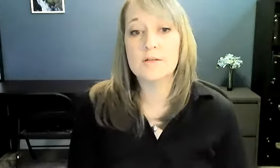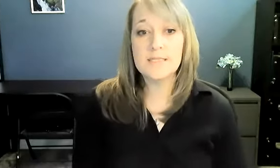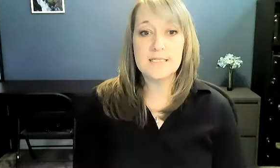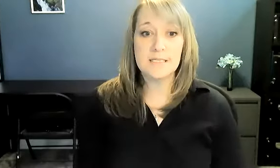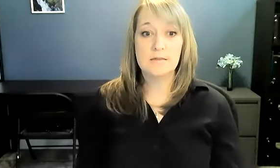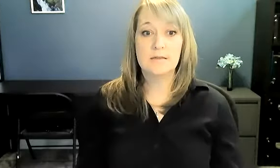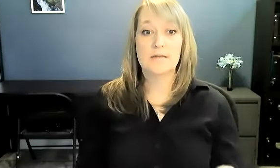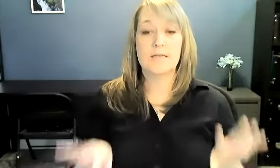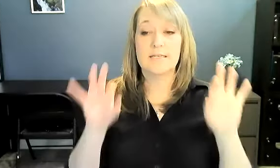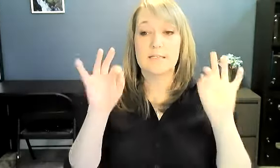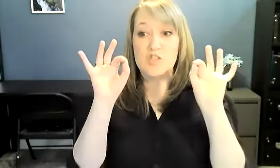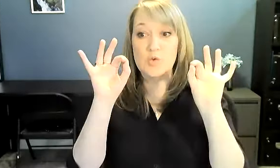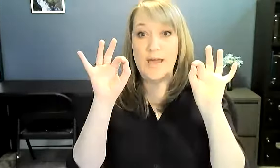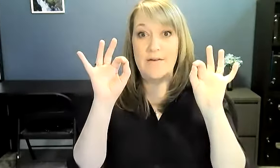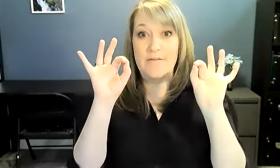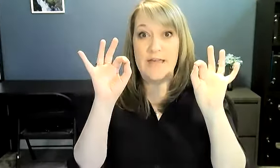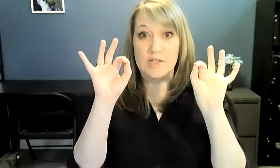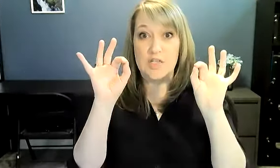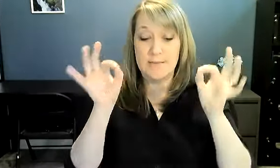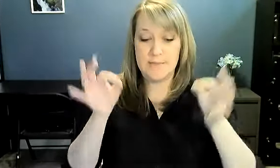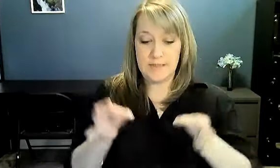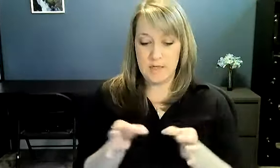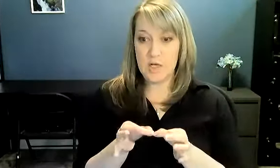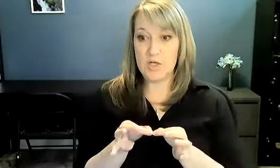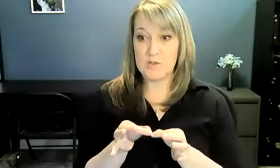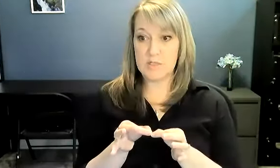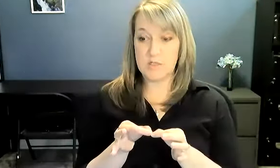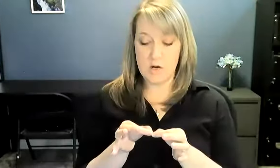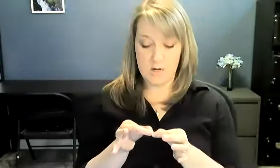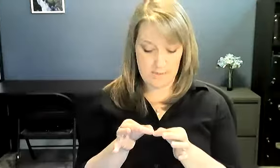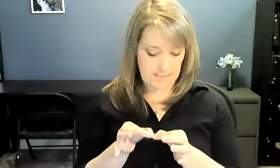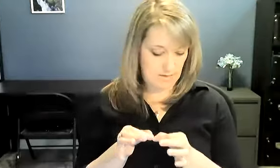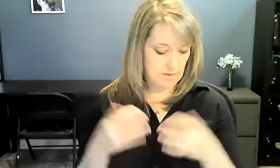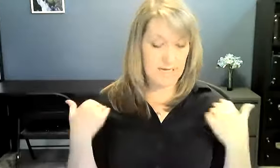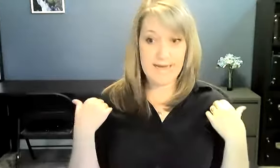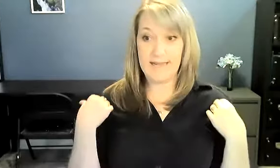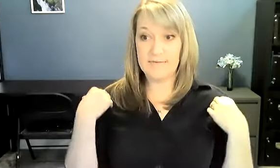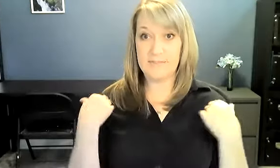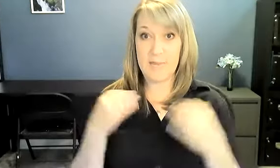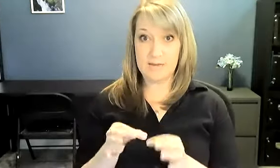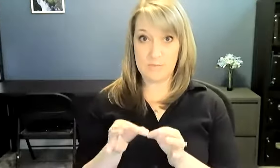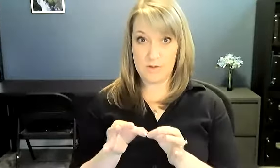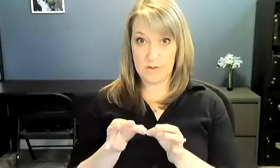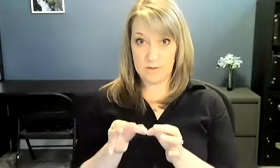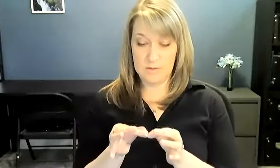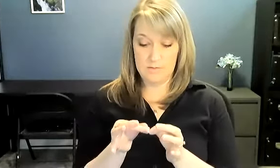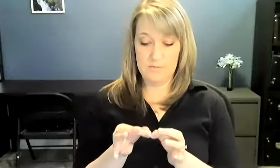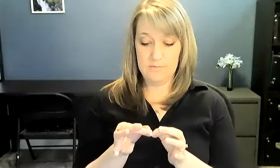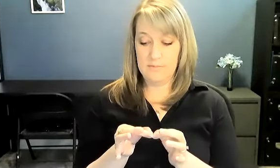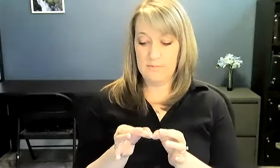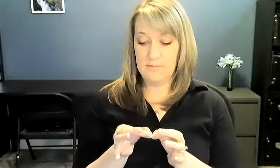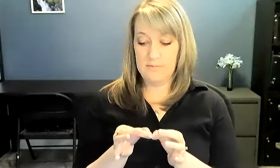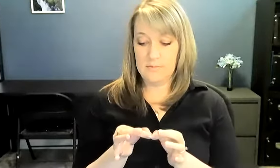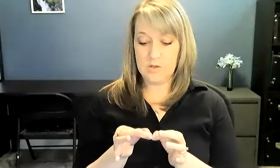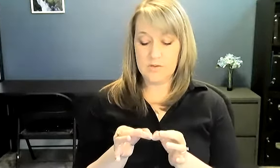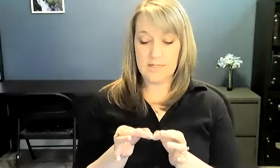Important is 2 F hand shapes. You start in negative space with your shoulders and